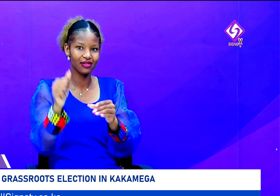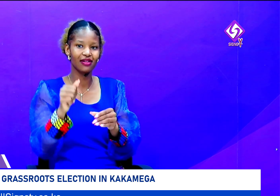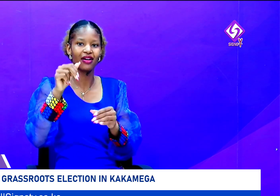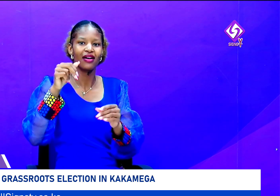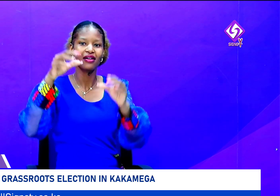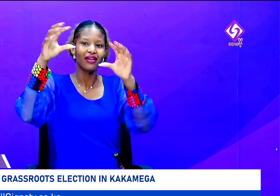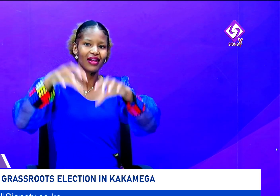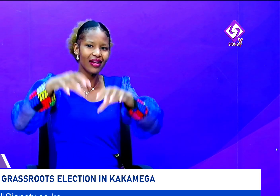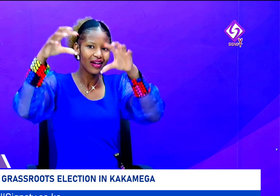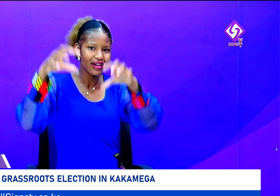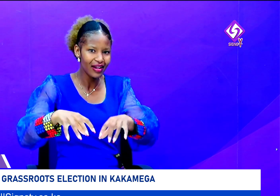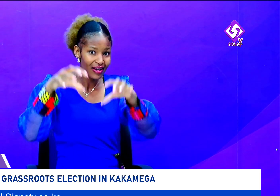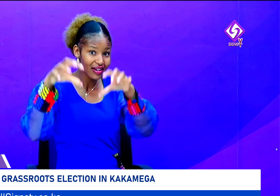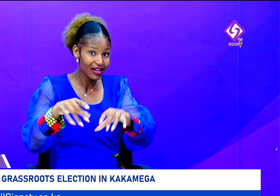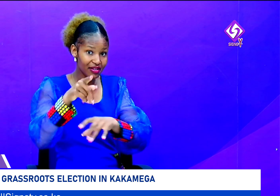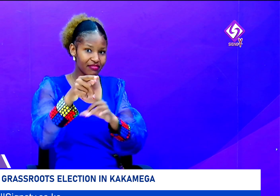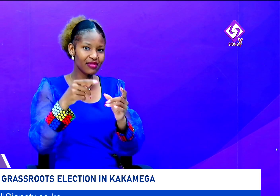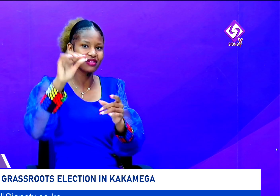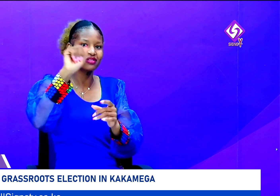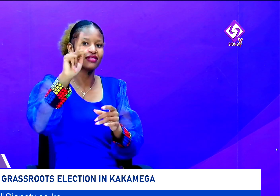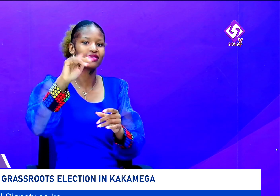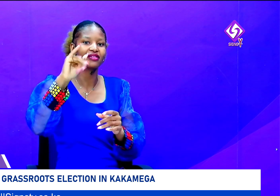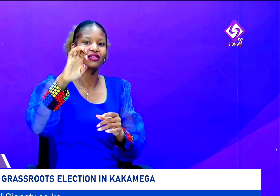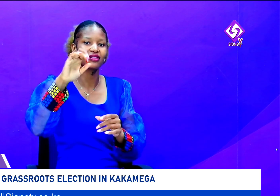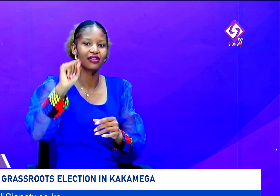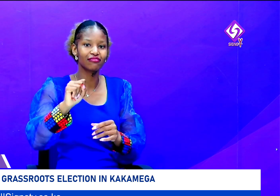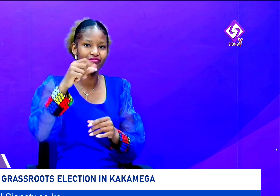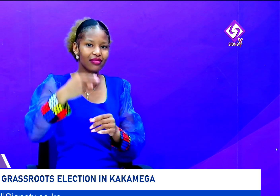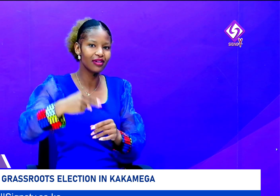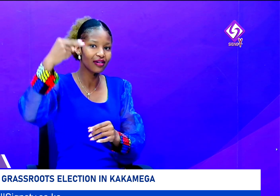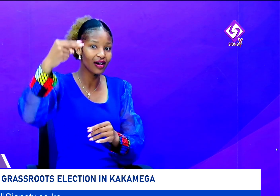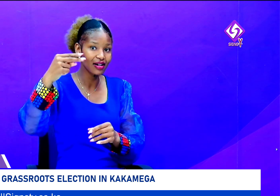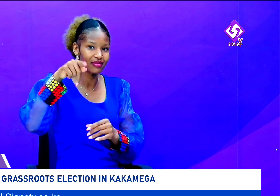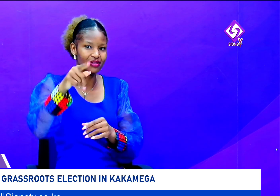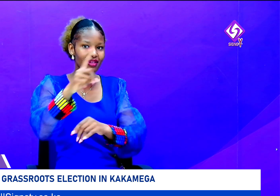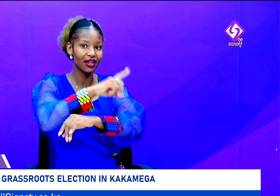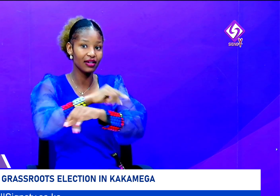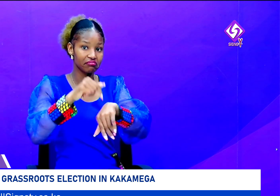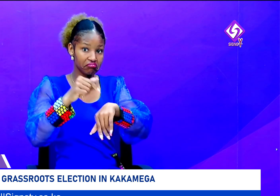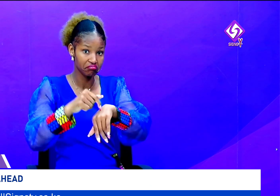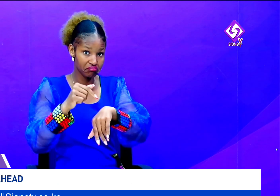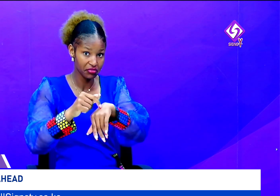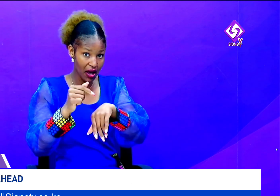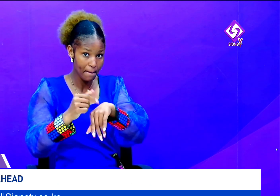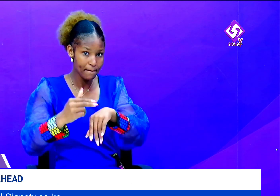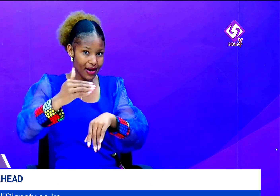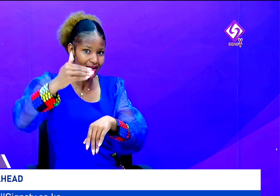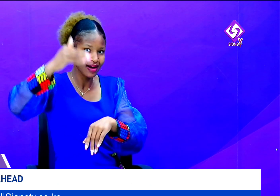Moving on, Kenyans should brace for a week of diverse weather conditions, including rain, cloudy skies,